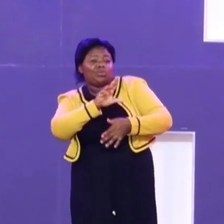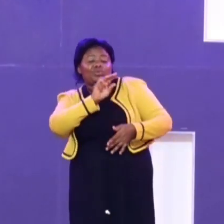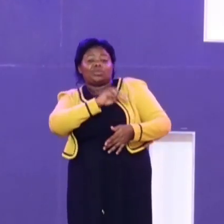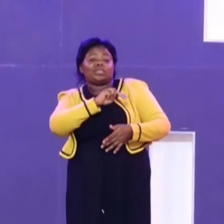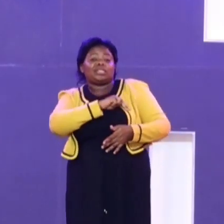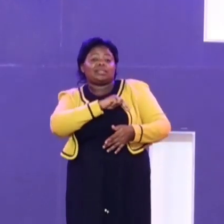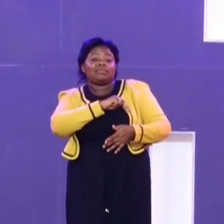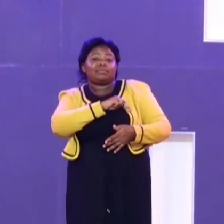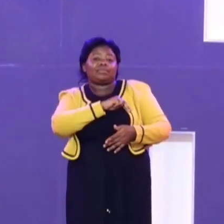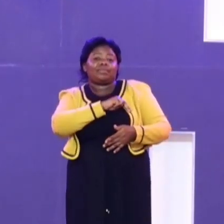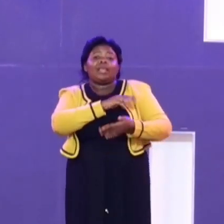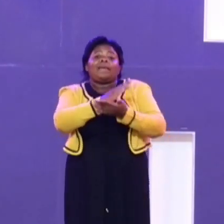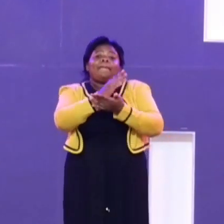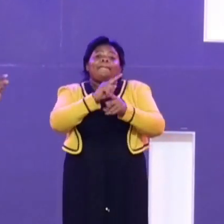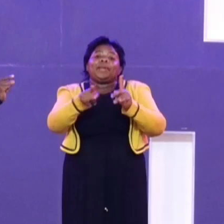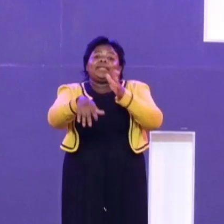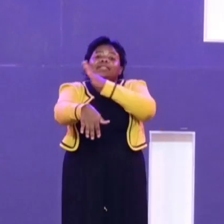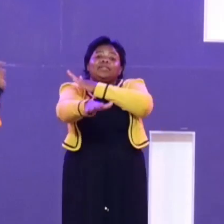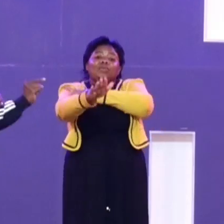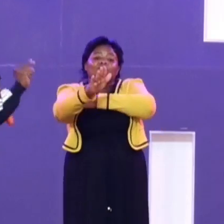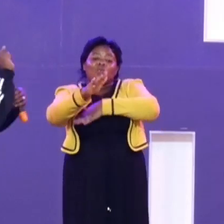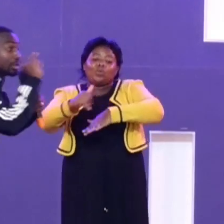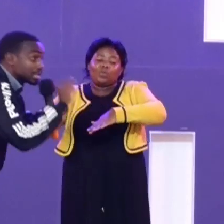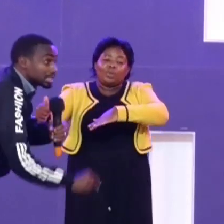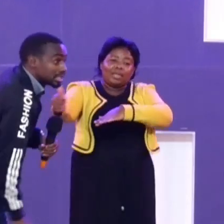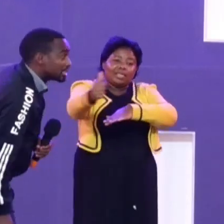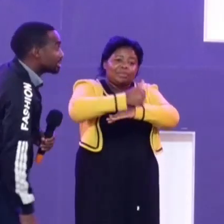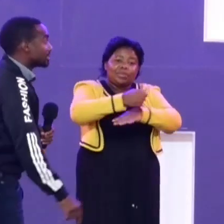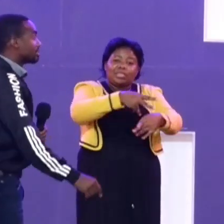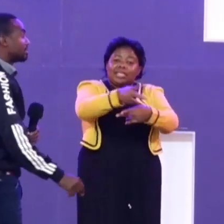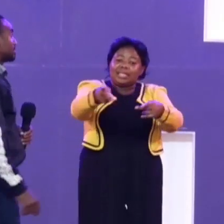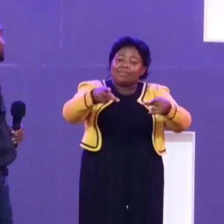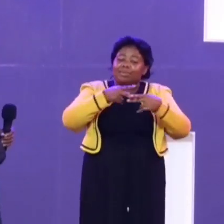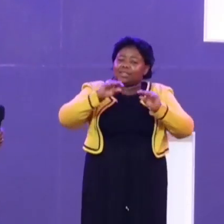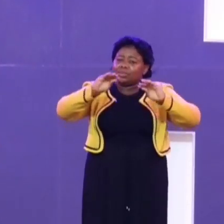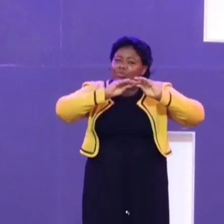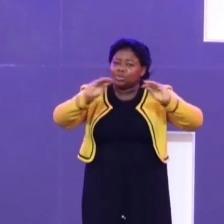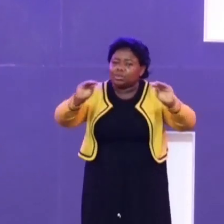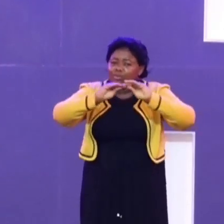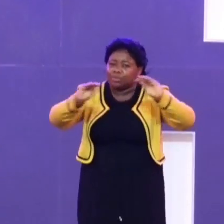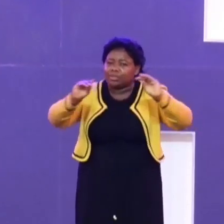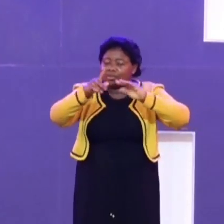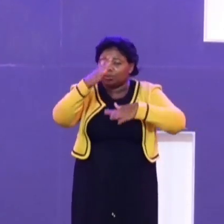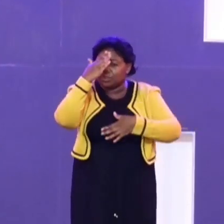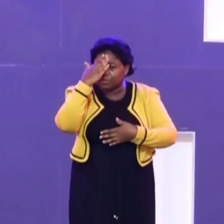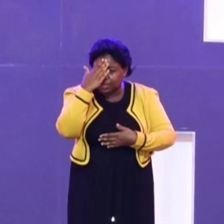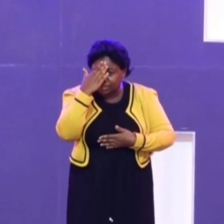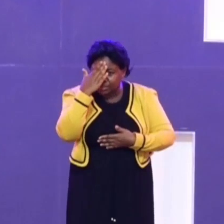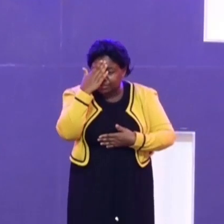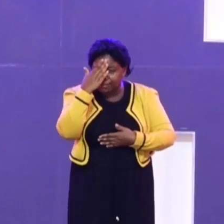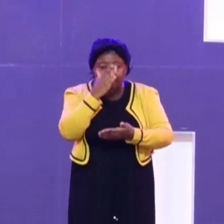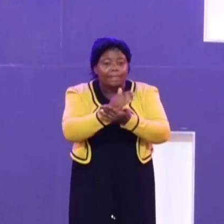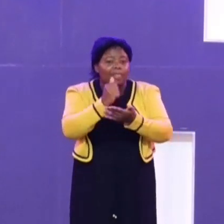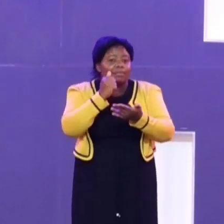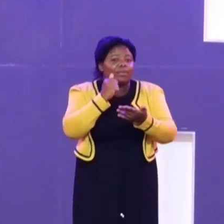kubanga oli mwonoonyi. But God has put you in a class of teaching you humility. Naye Katonda akutadde mu kibiina eky'okusomesa obwetowaze. Because